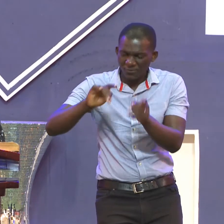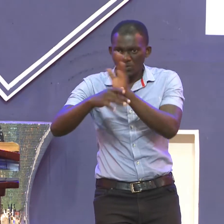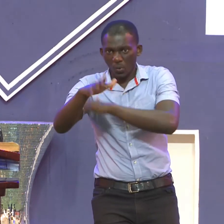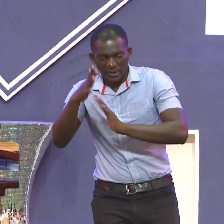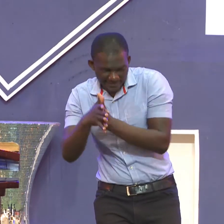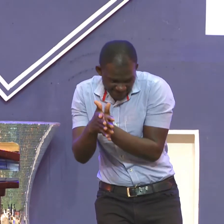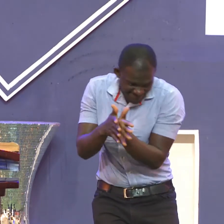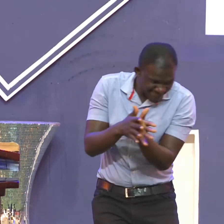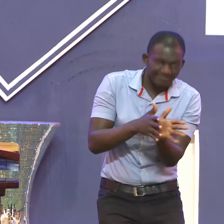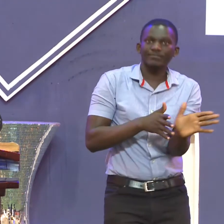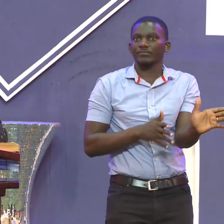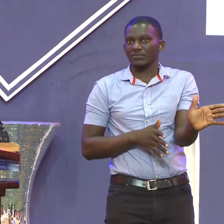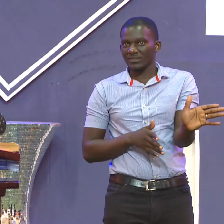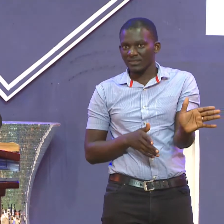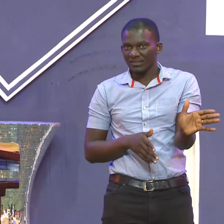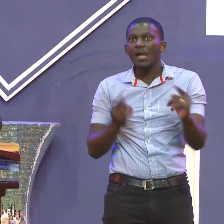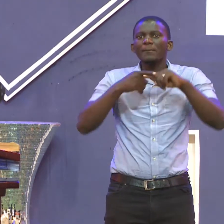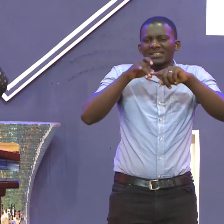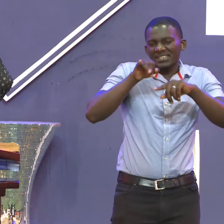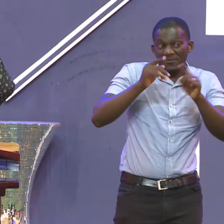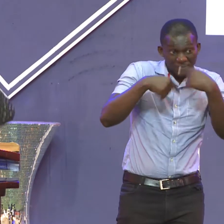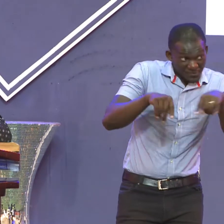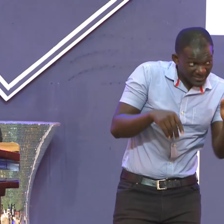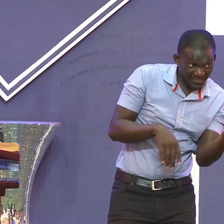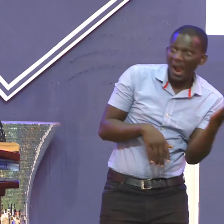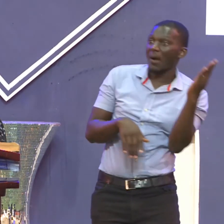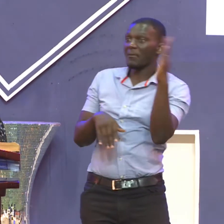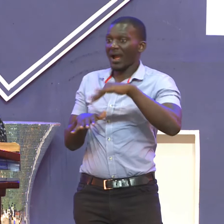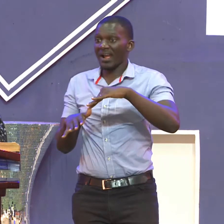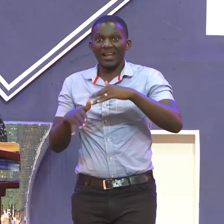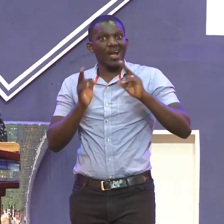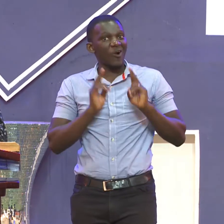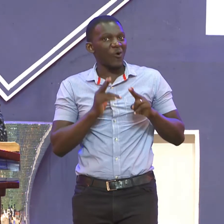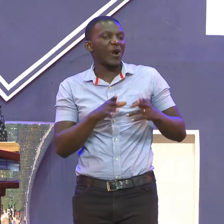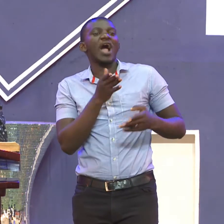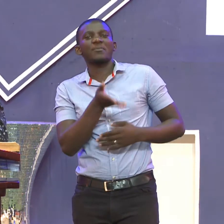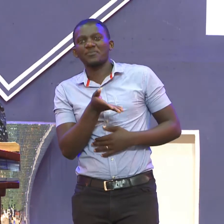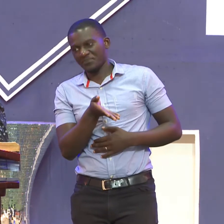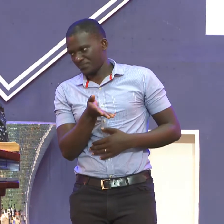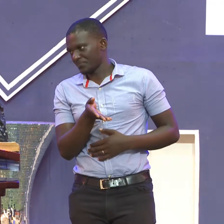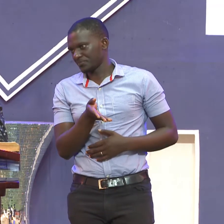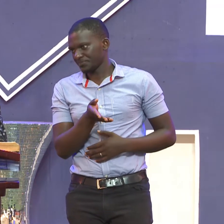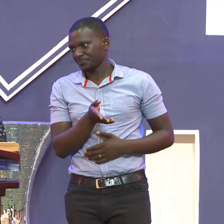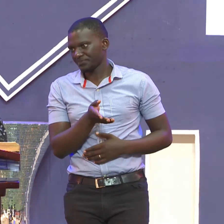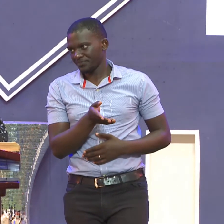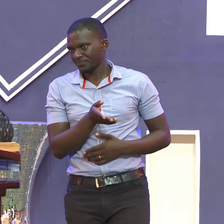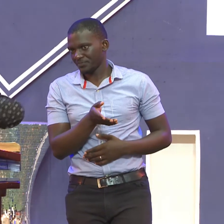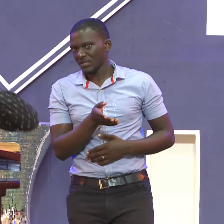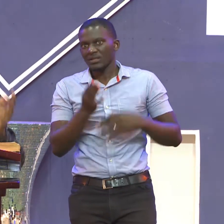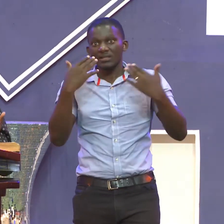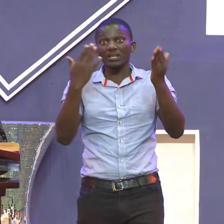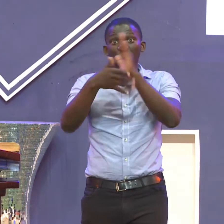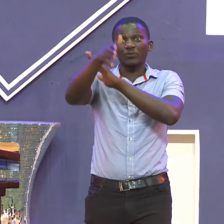have been a perversion away from God, naye senga tudda wakyaliwo essuubi, but if we return there is still hope. Emikono gya